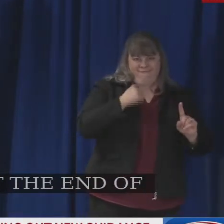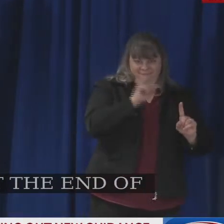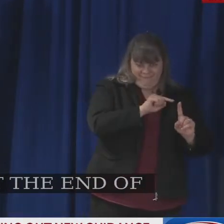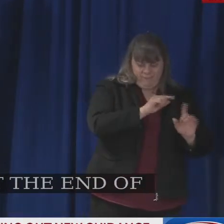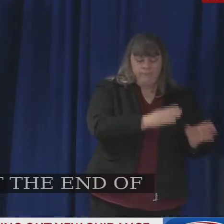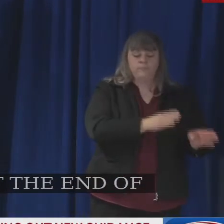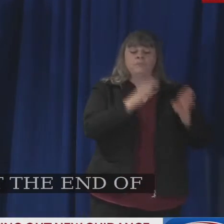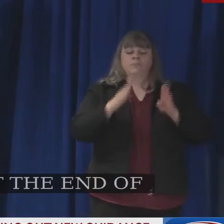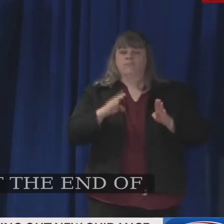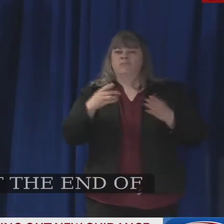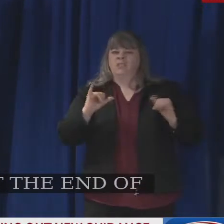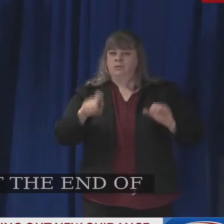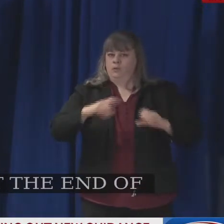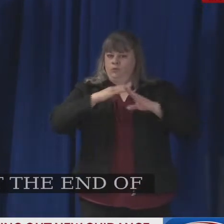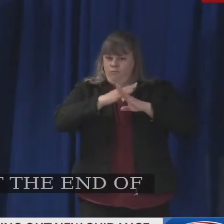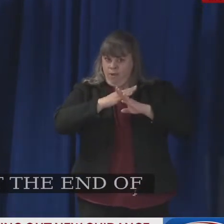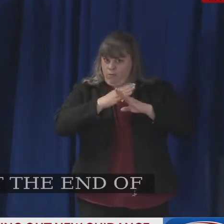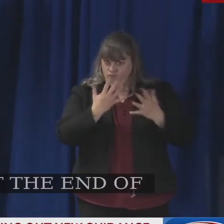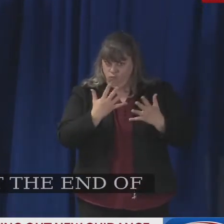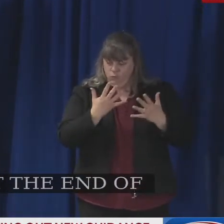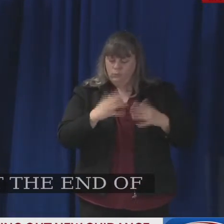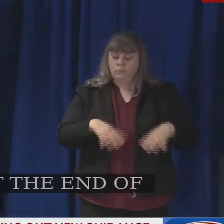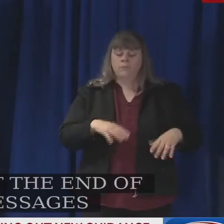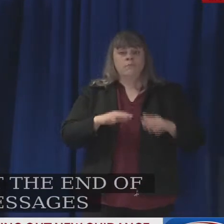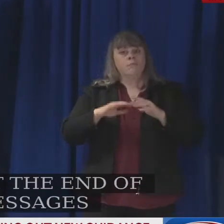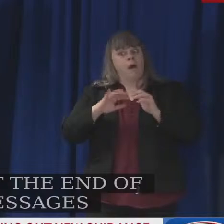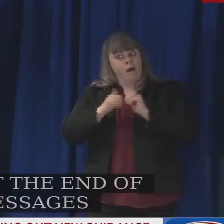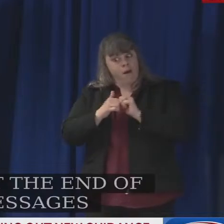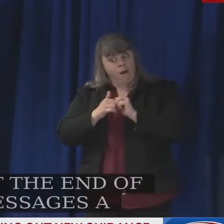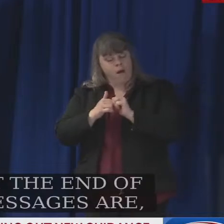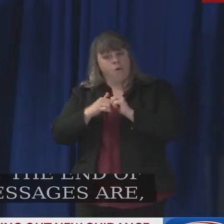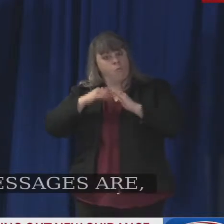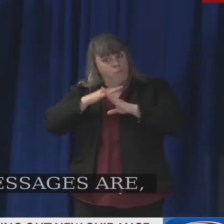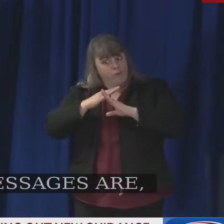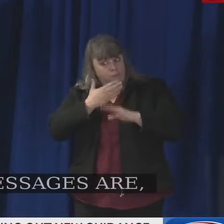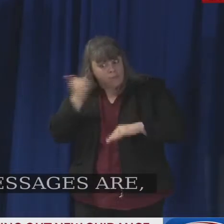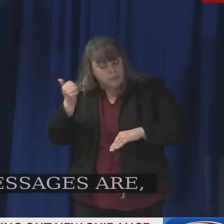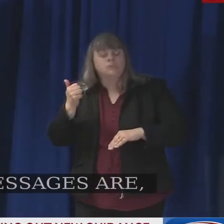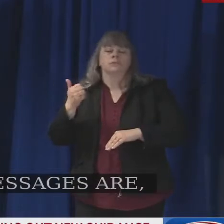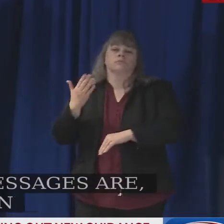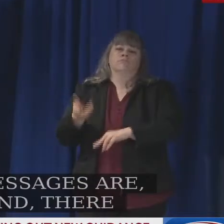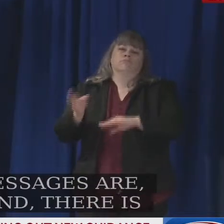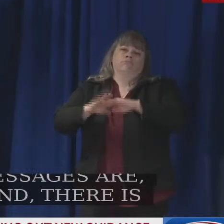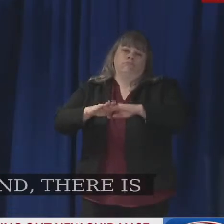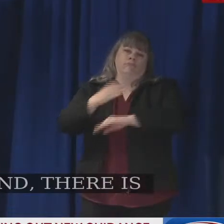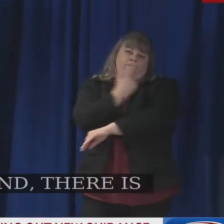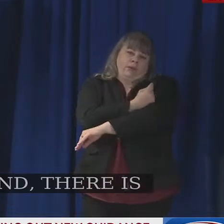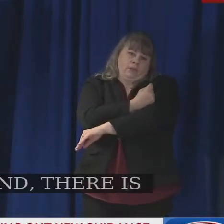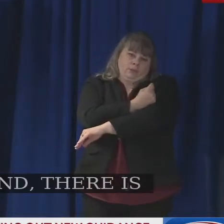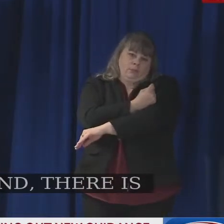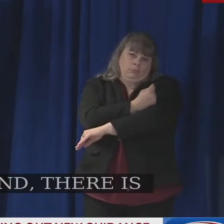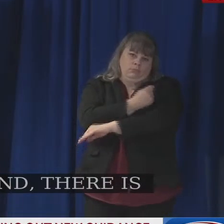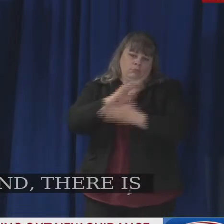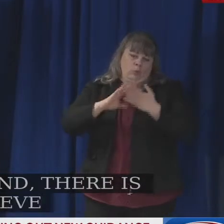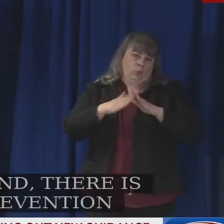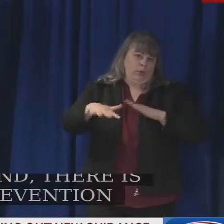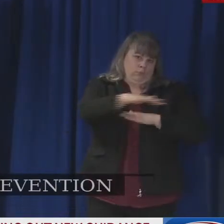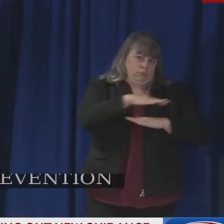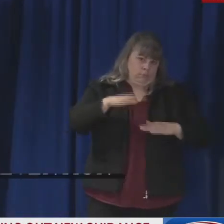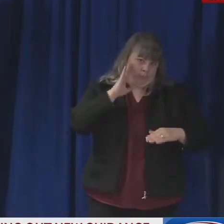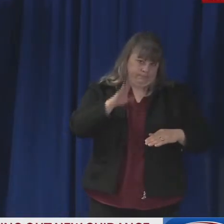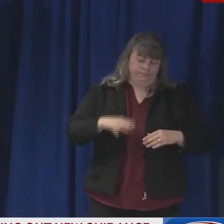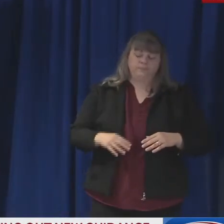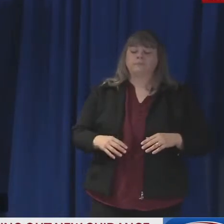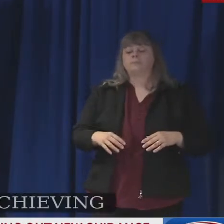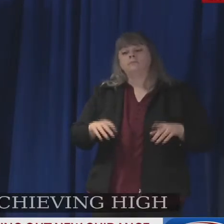for prevention strategies. That's going to start with achieving high vaccination in the community. And then, as we have always done or